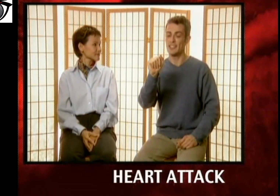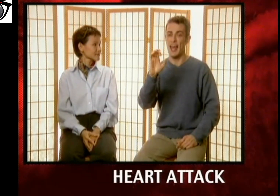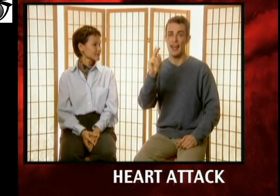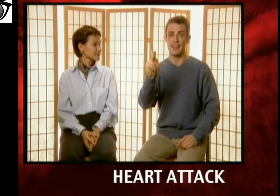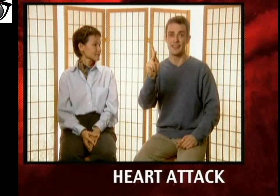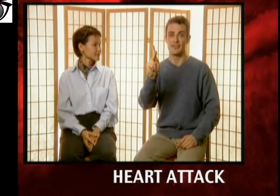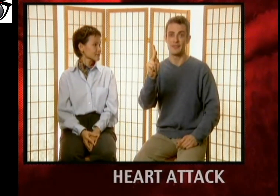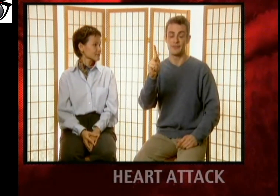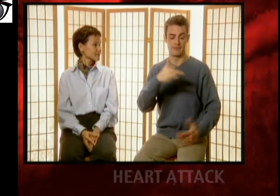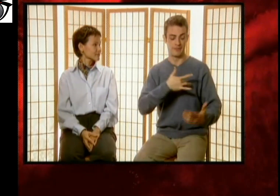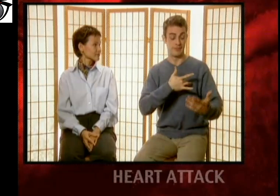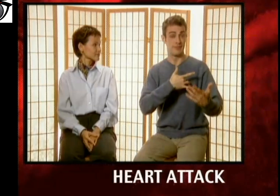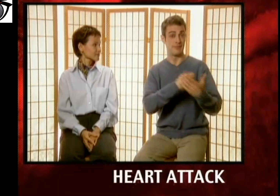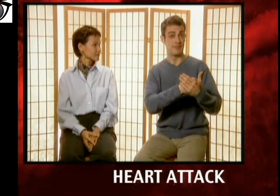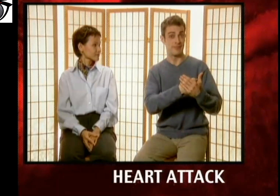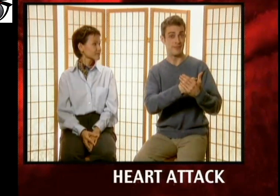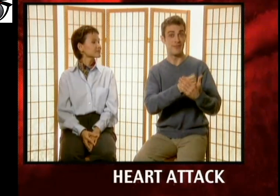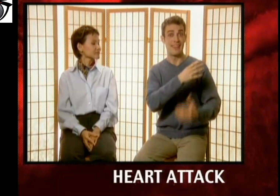heart attack